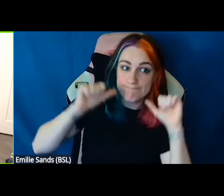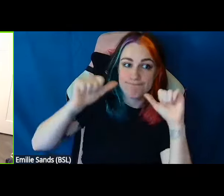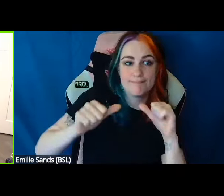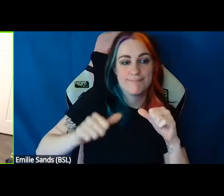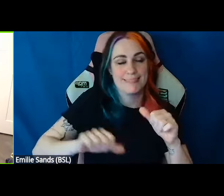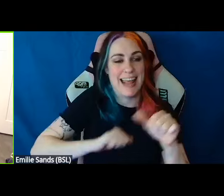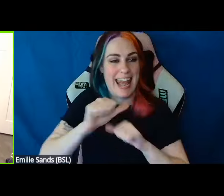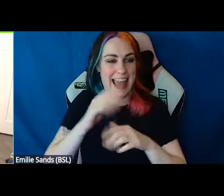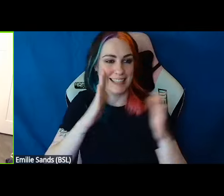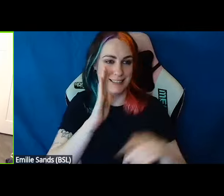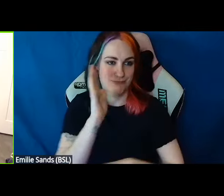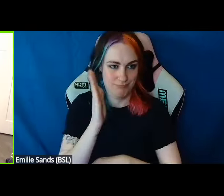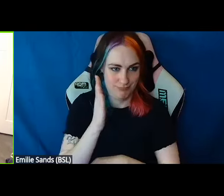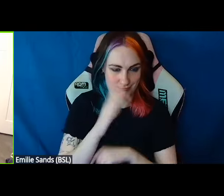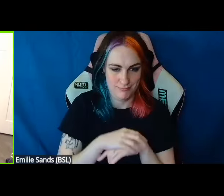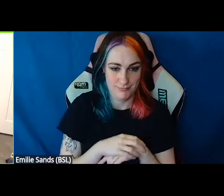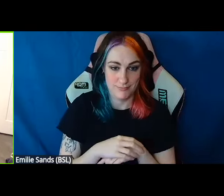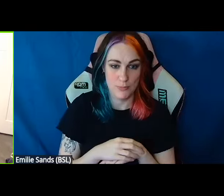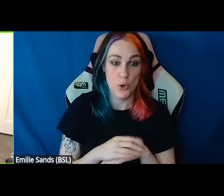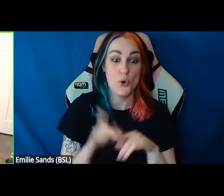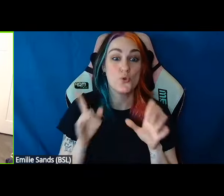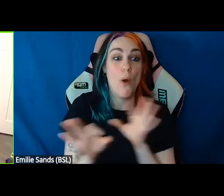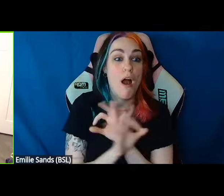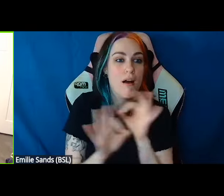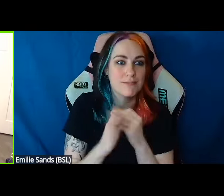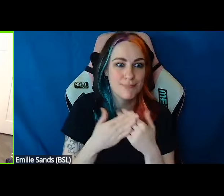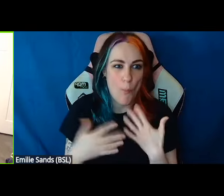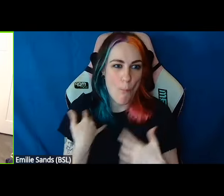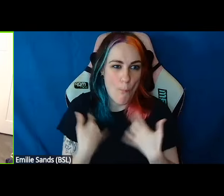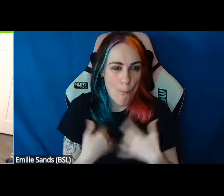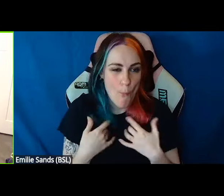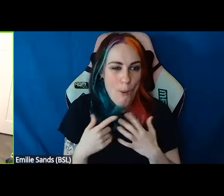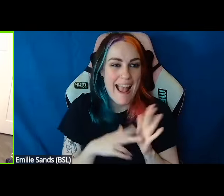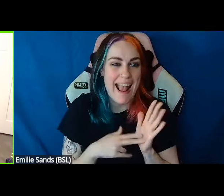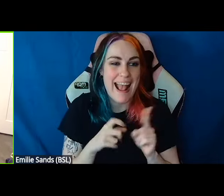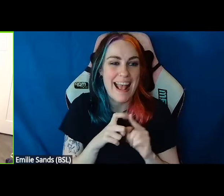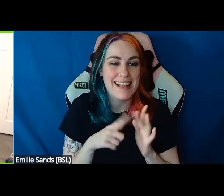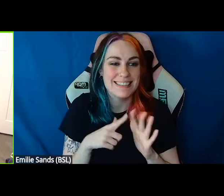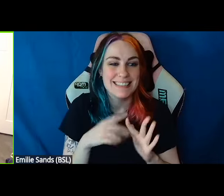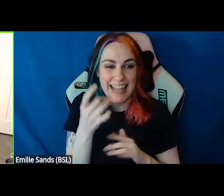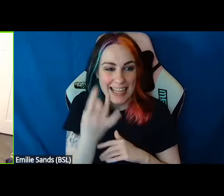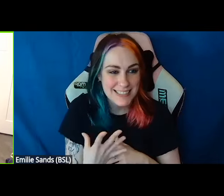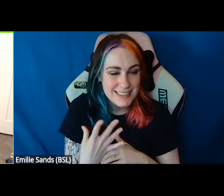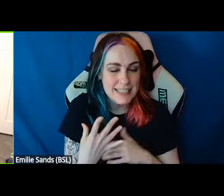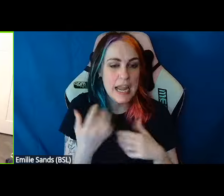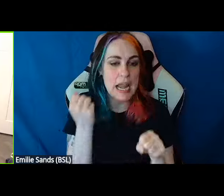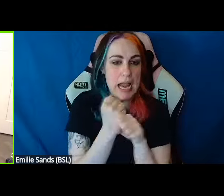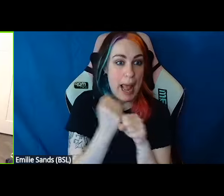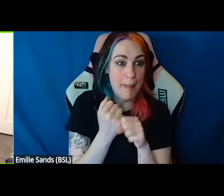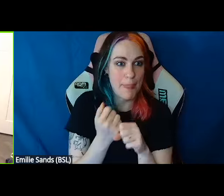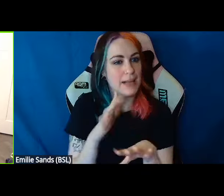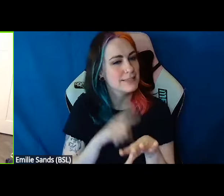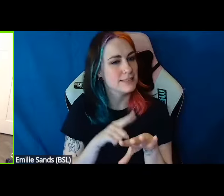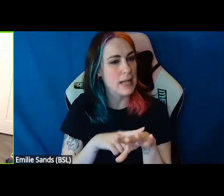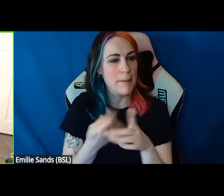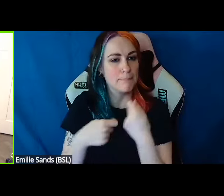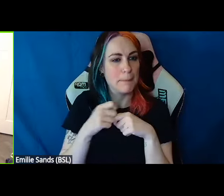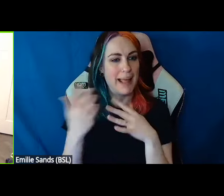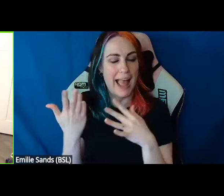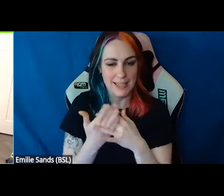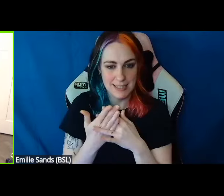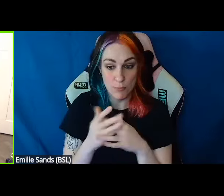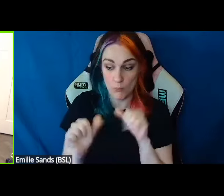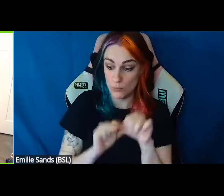talk. There's nothing more wonderful than an indie game that takes the time to be accessible. And this next video is all